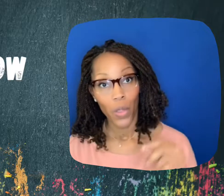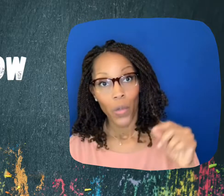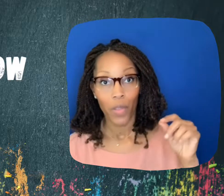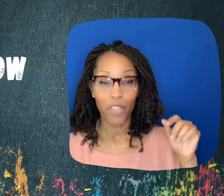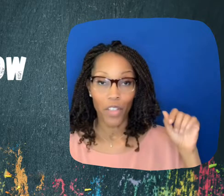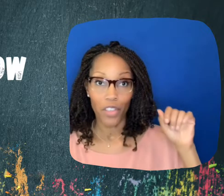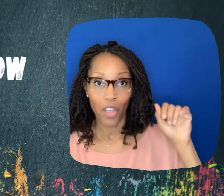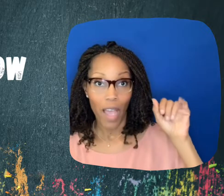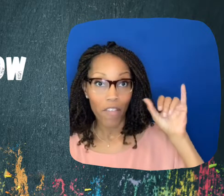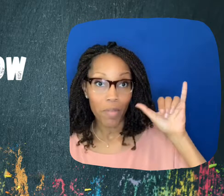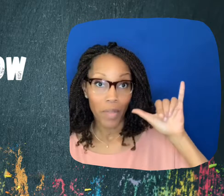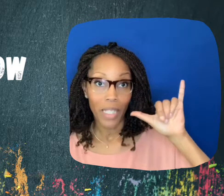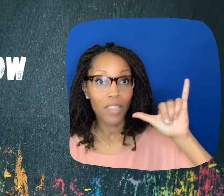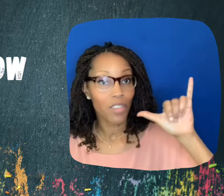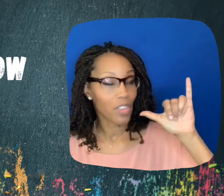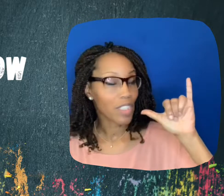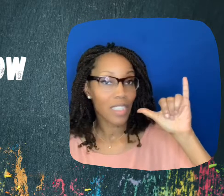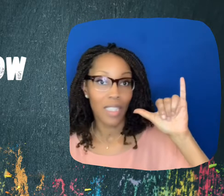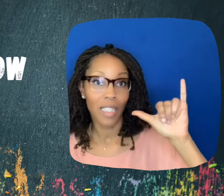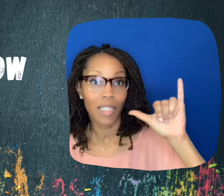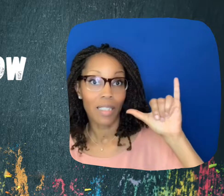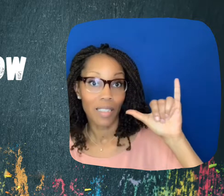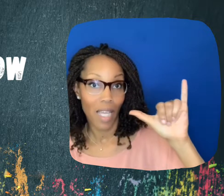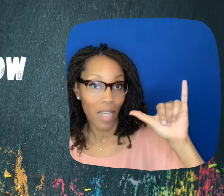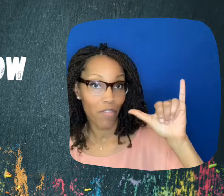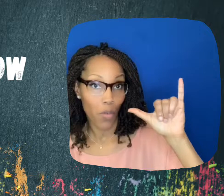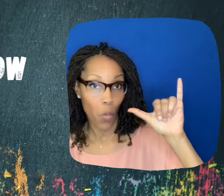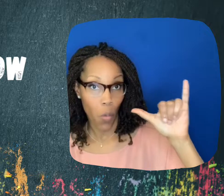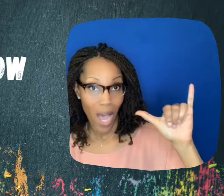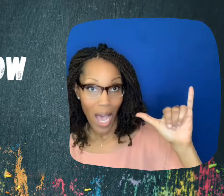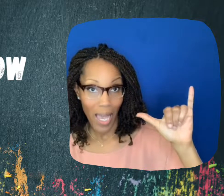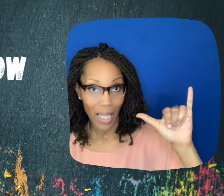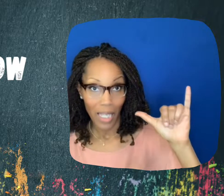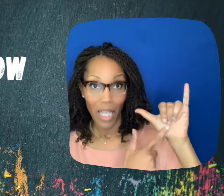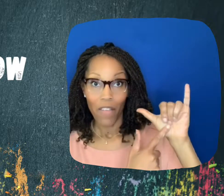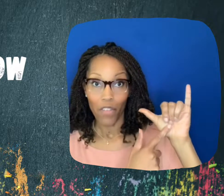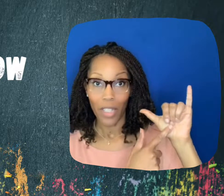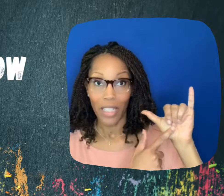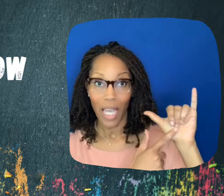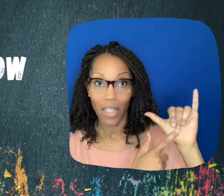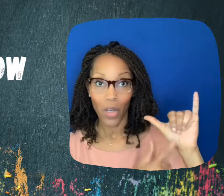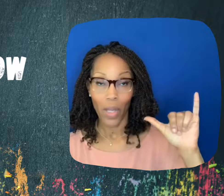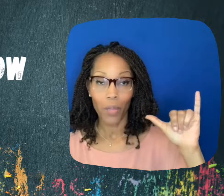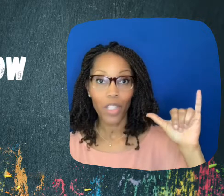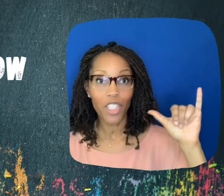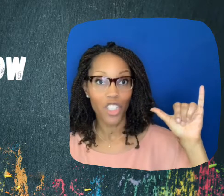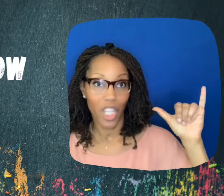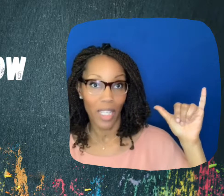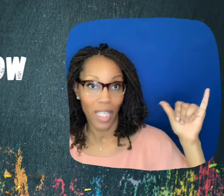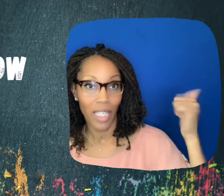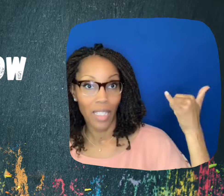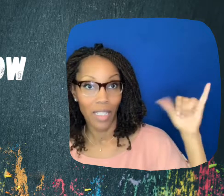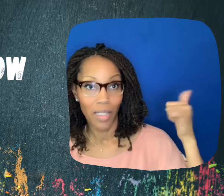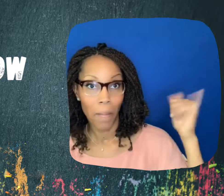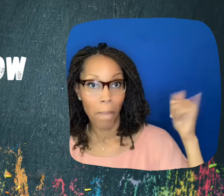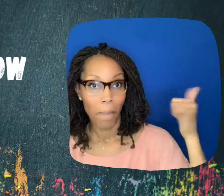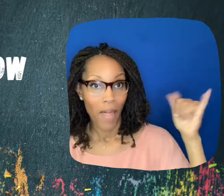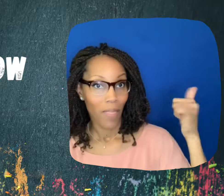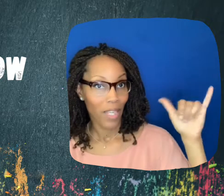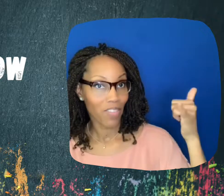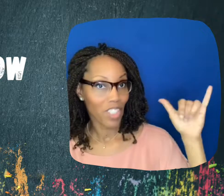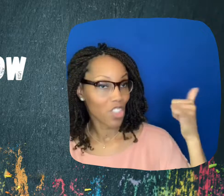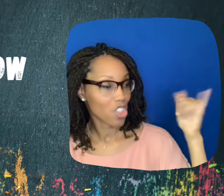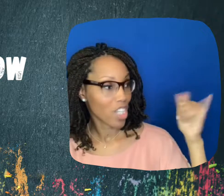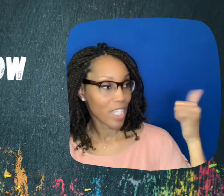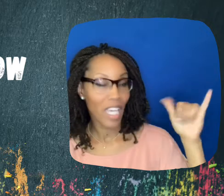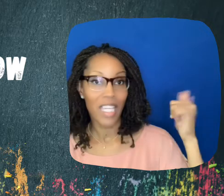yellow. We've learned our alphabet, so this is the sign for Y, for yellow, and we're going to shake it.